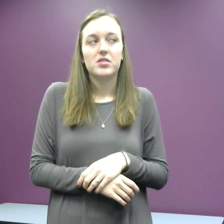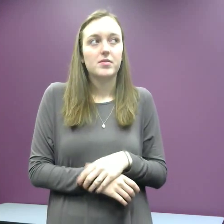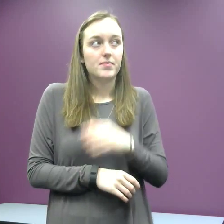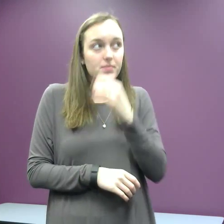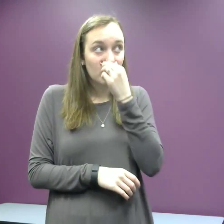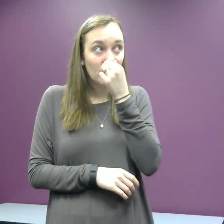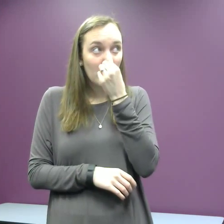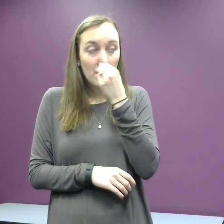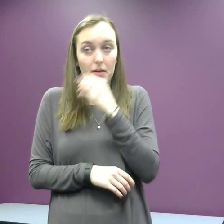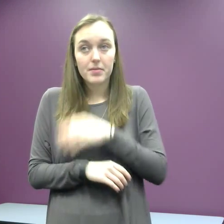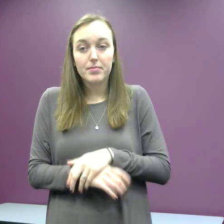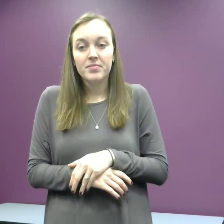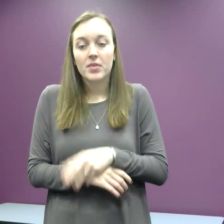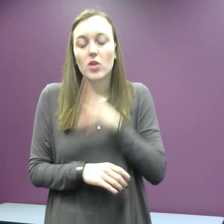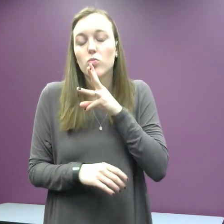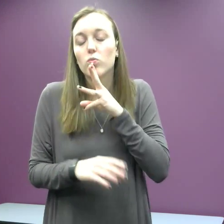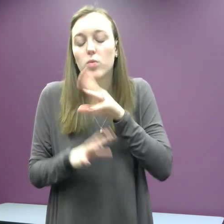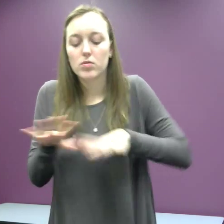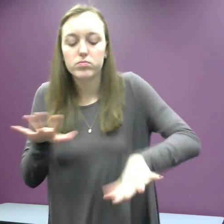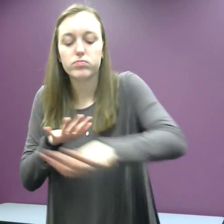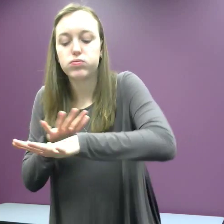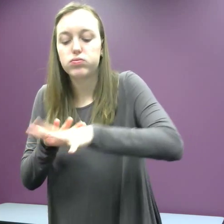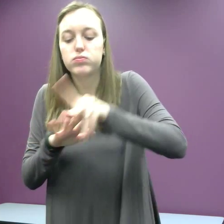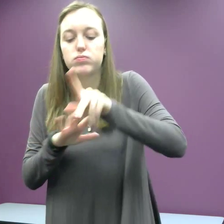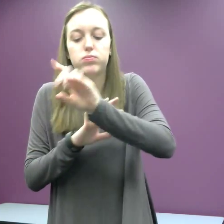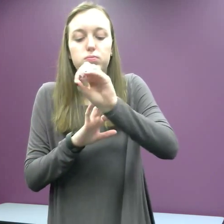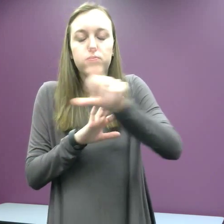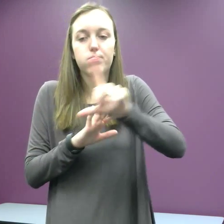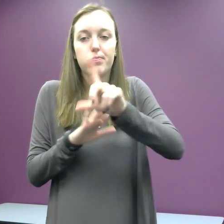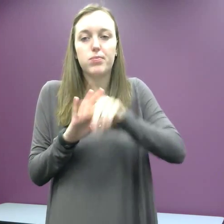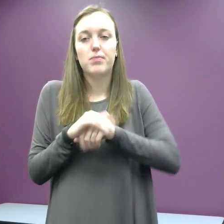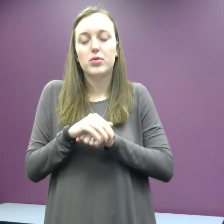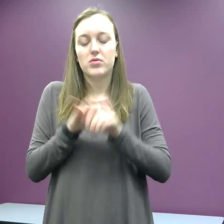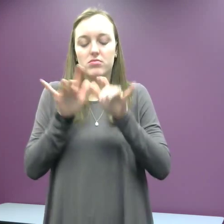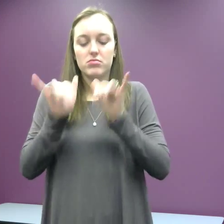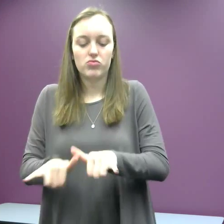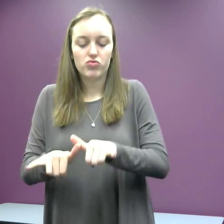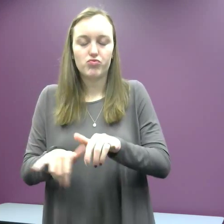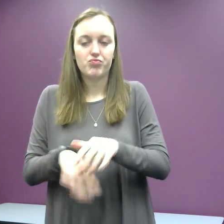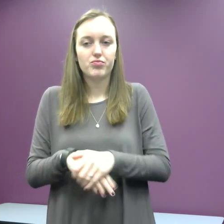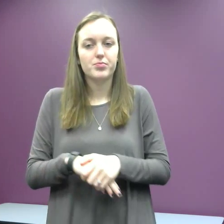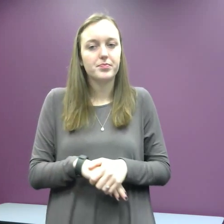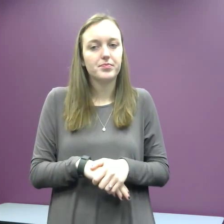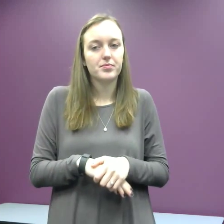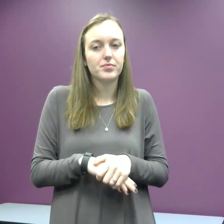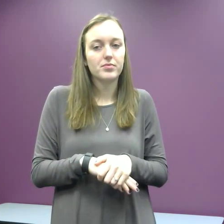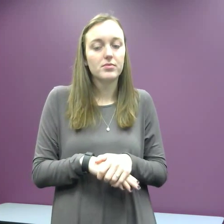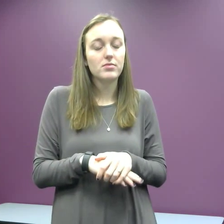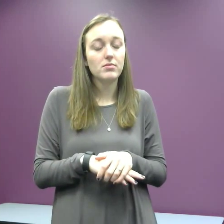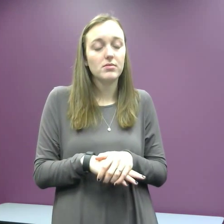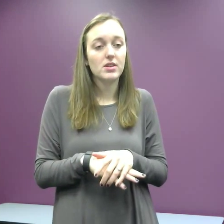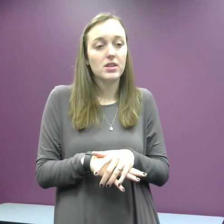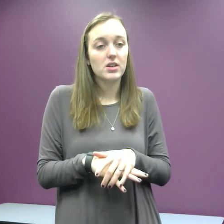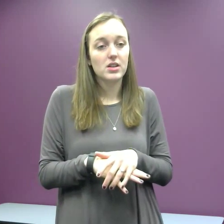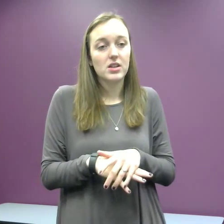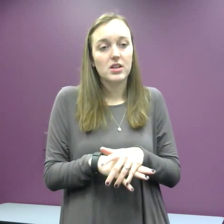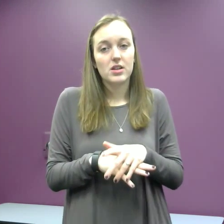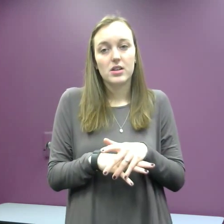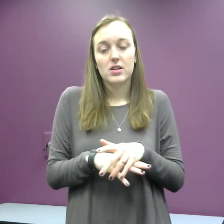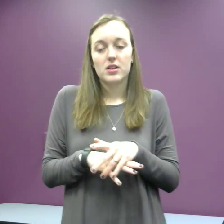the time being. Vice versa, if you wanted to heat the pool, you would set it on a pool suction, as it's called, and pool